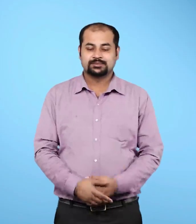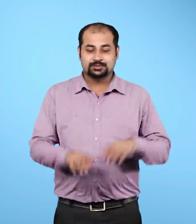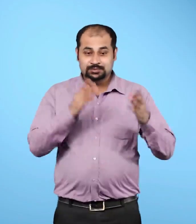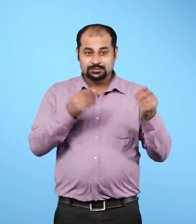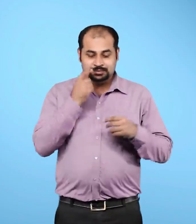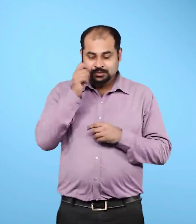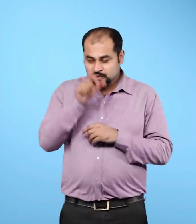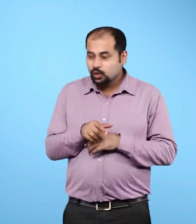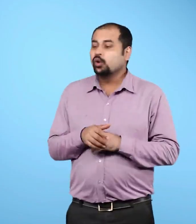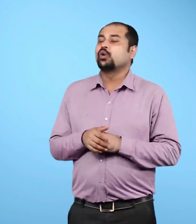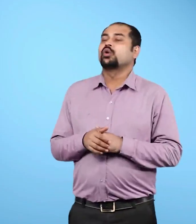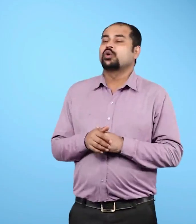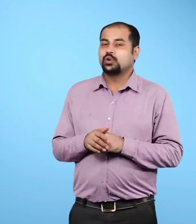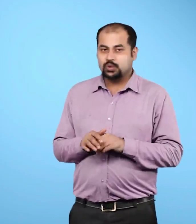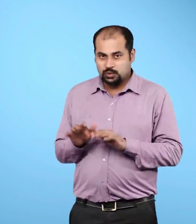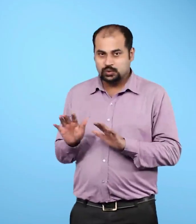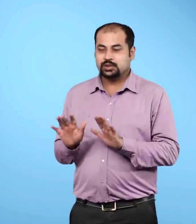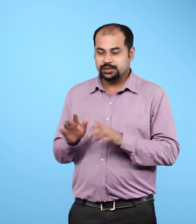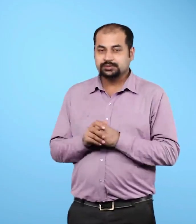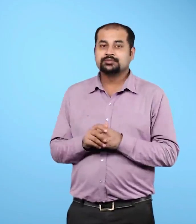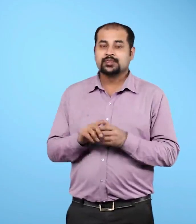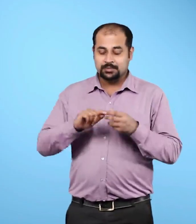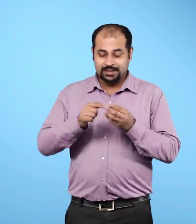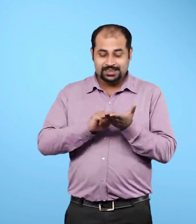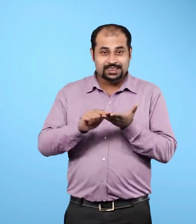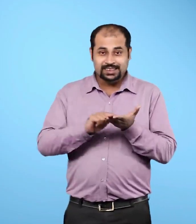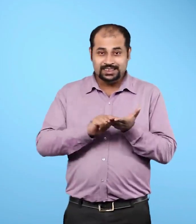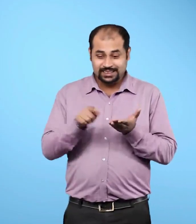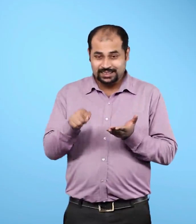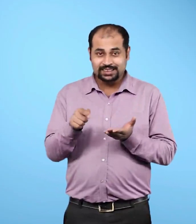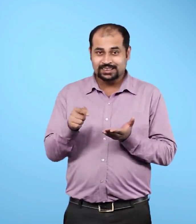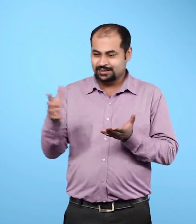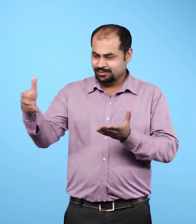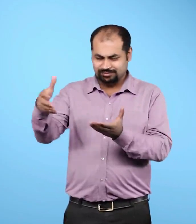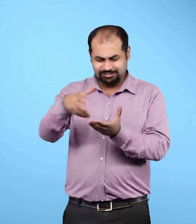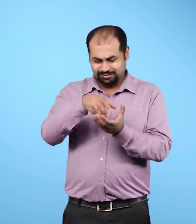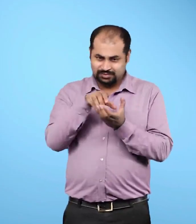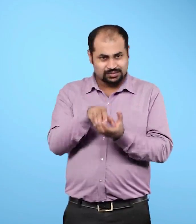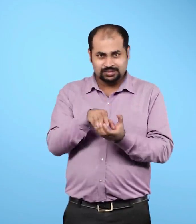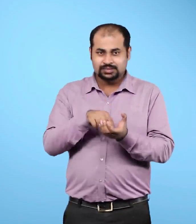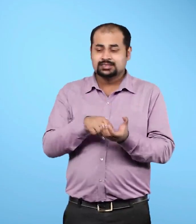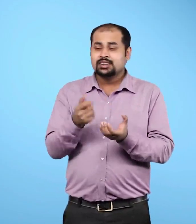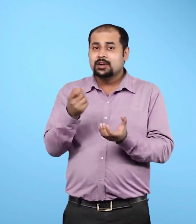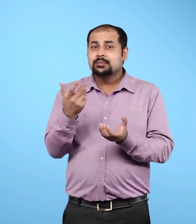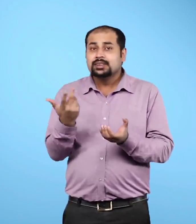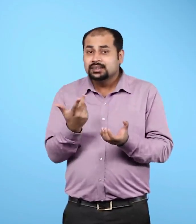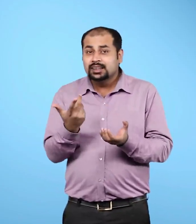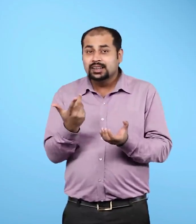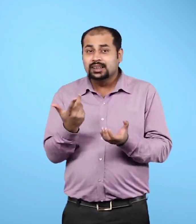Picture 2 shows shopkeeper holding 5 pencils and saying, "Sure, the